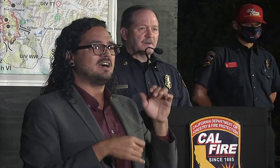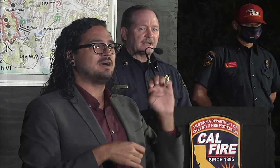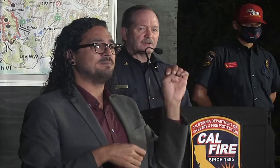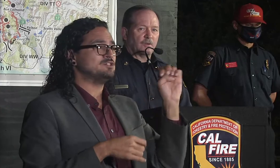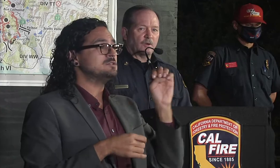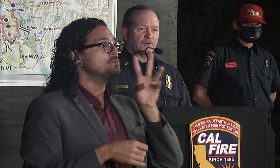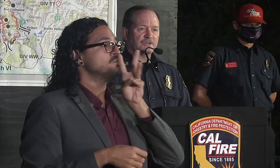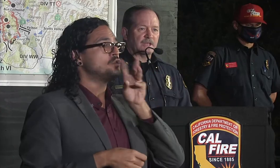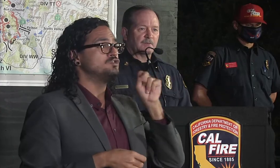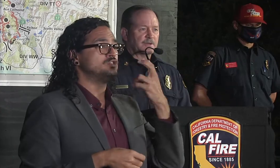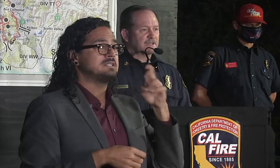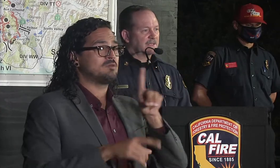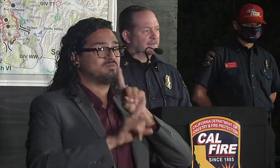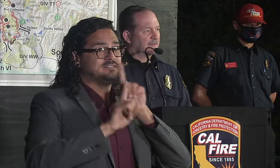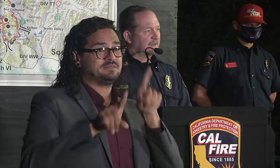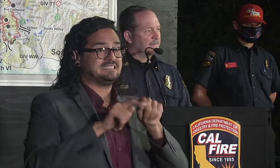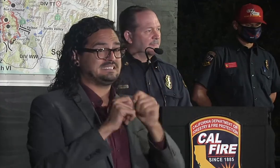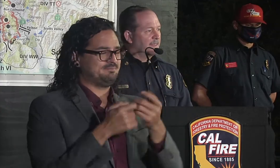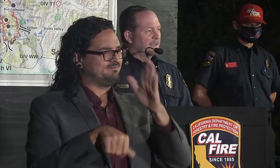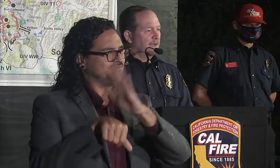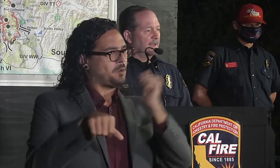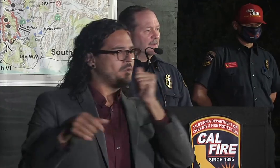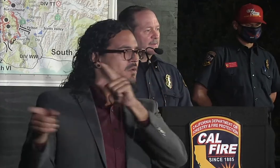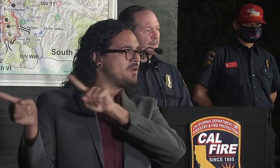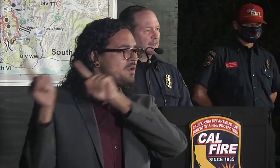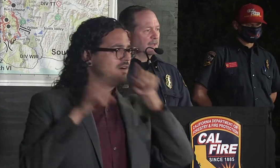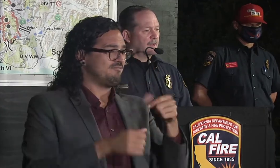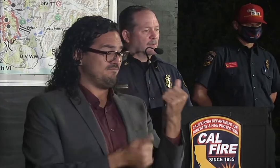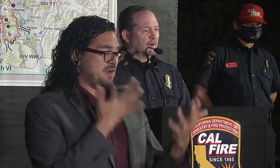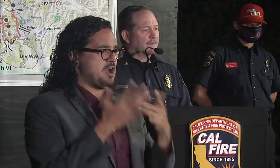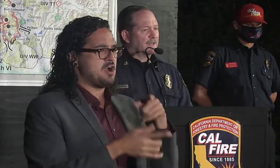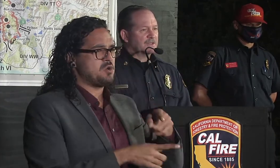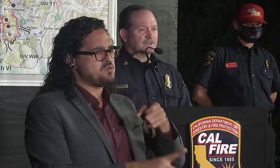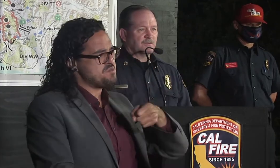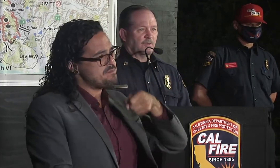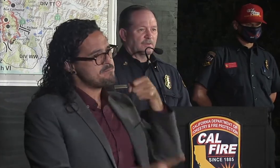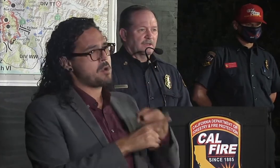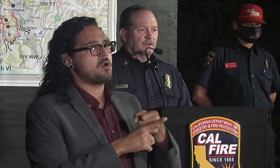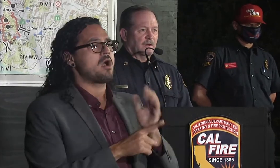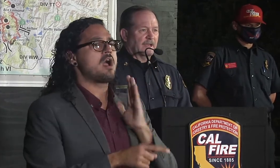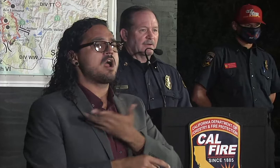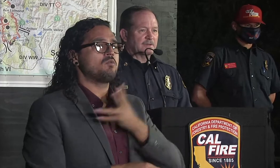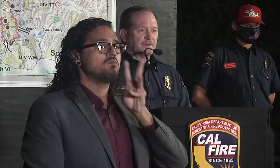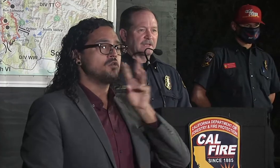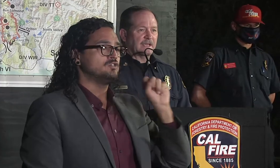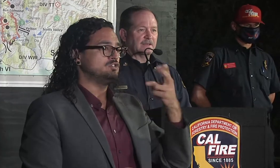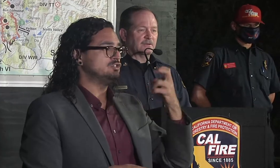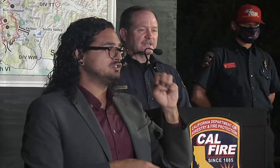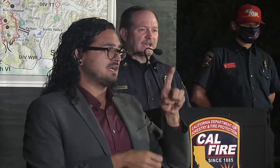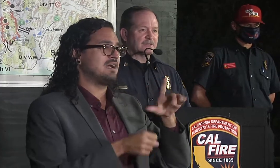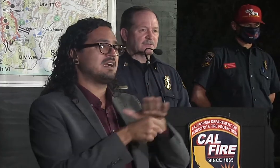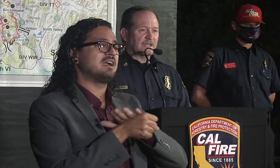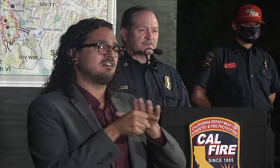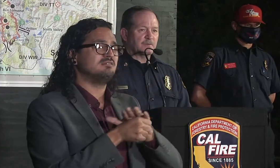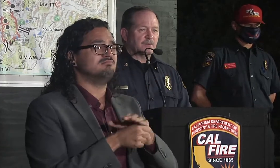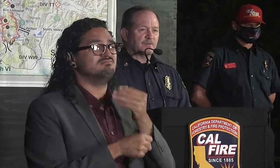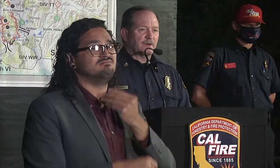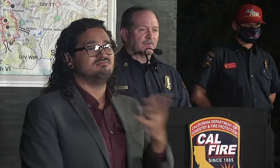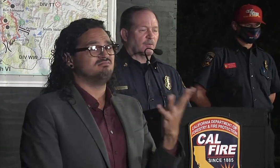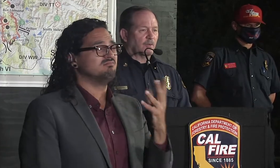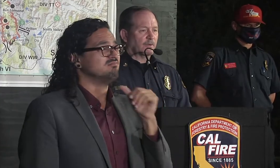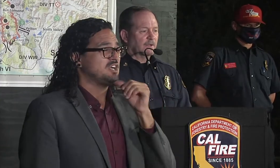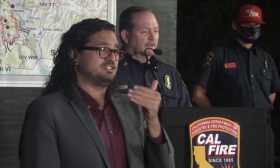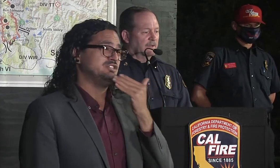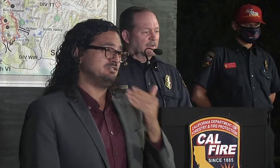has impacted our watershed pretty significantly, and they'll be putting recommendations forth on how to mitigate those hazards as we